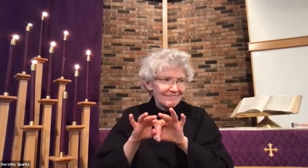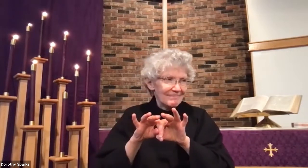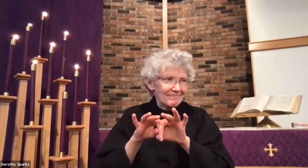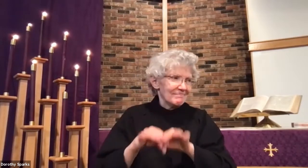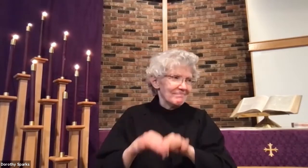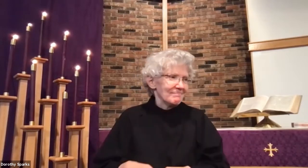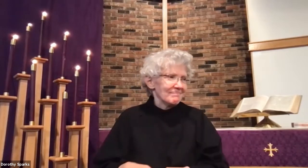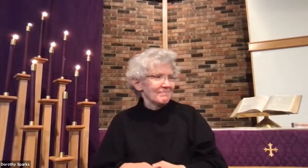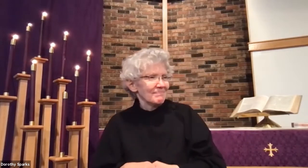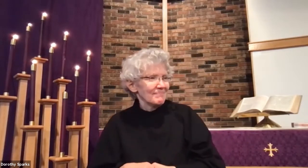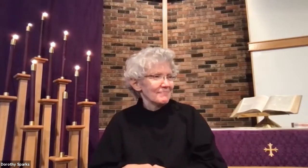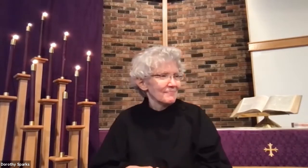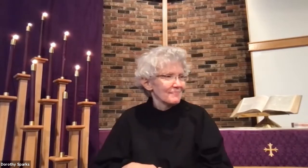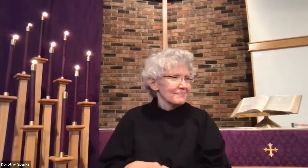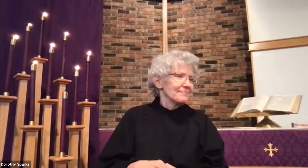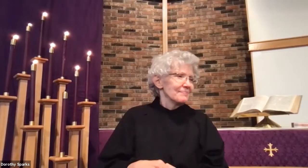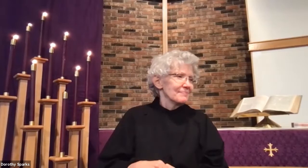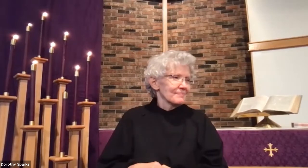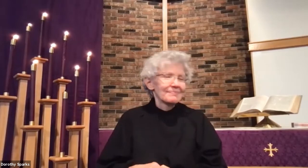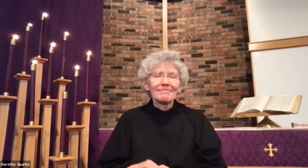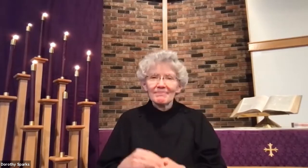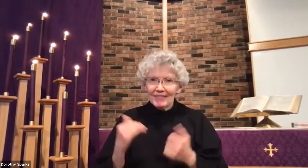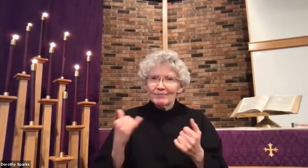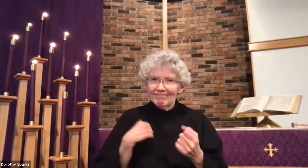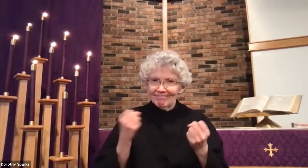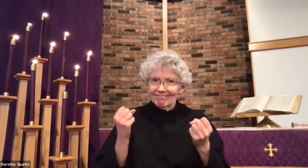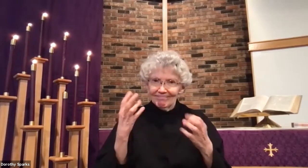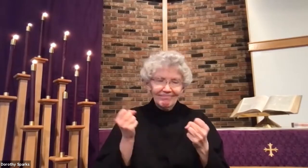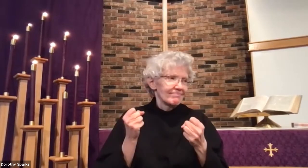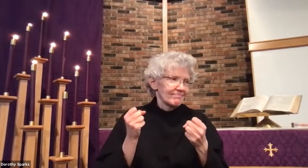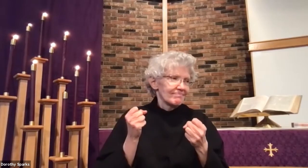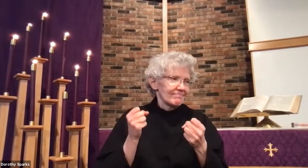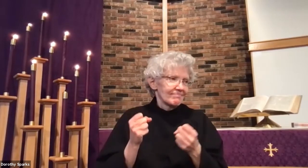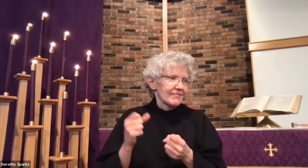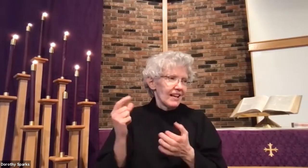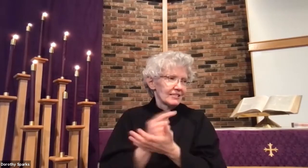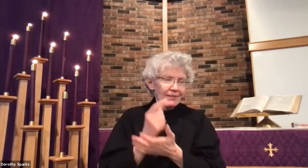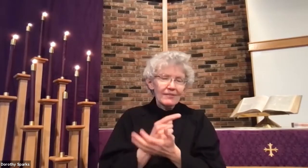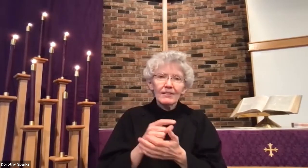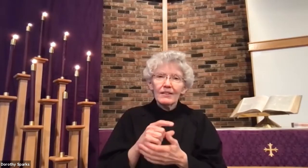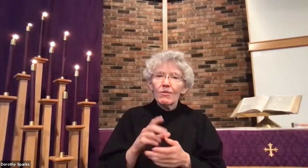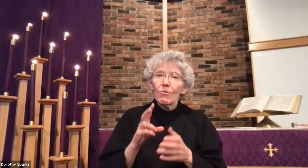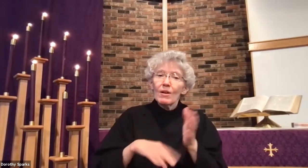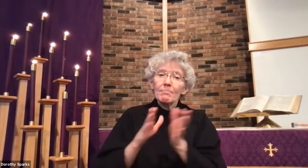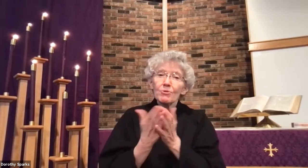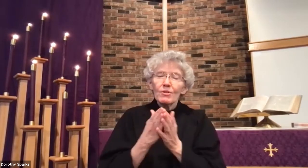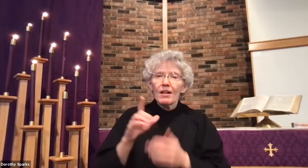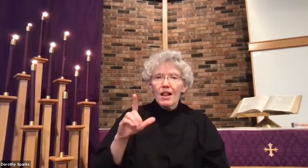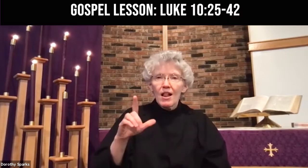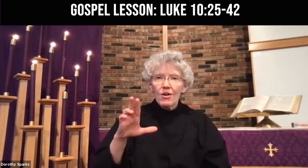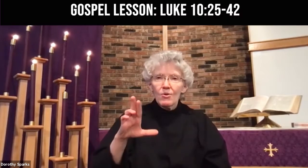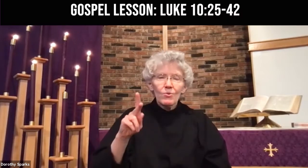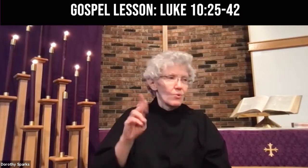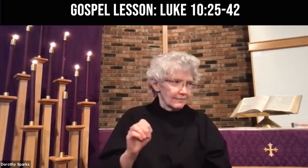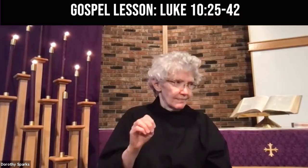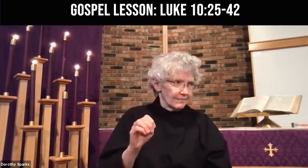And so Jesus was challenging them to think about what was the most important task, to listen or to go